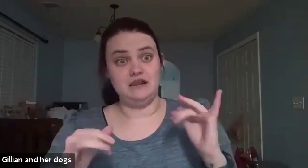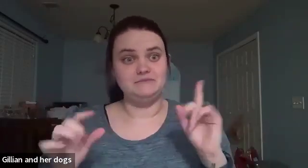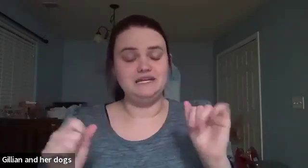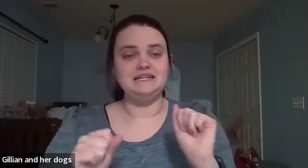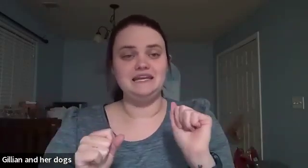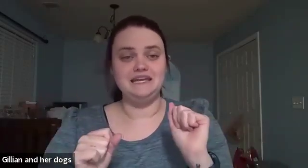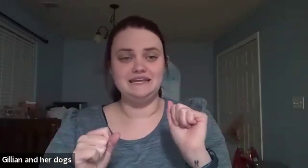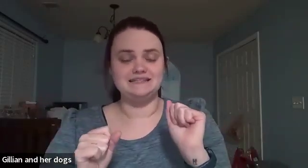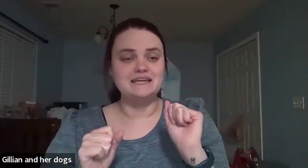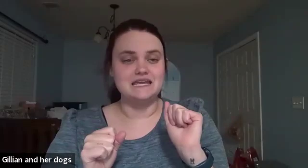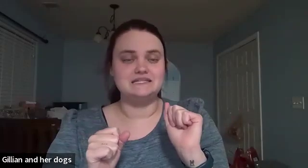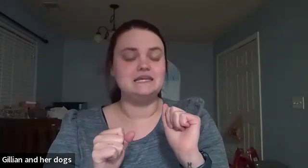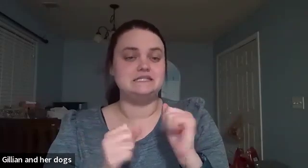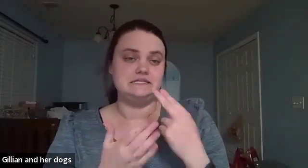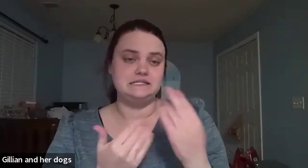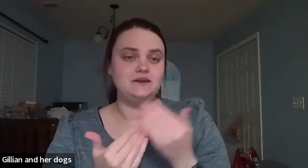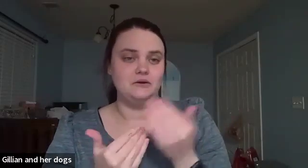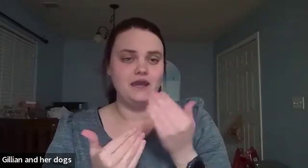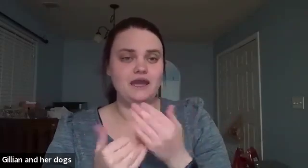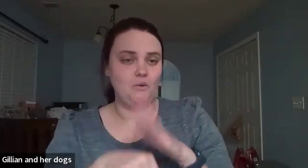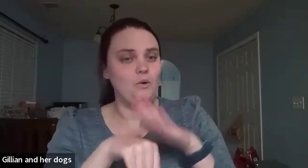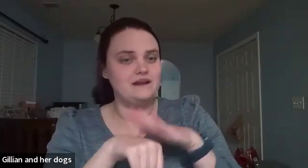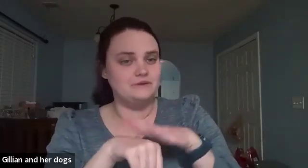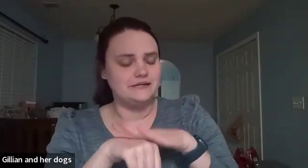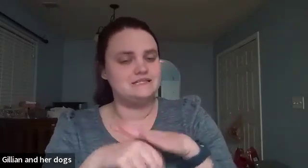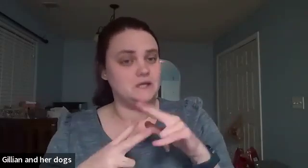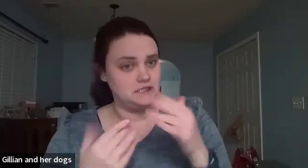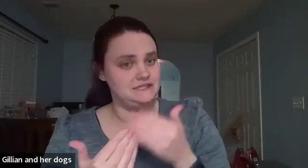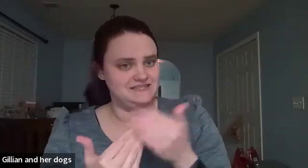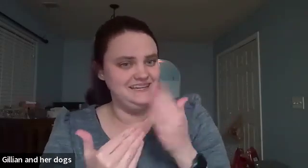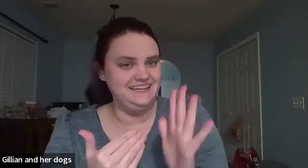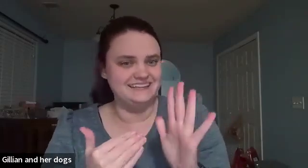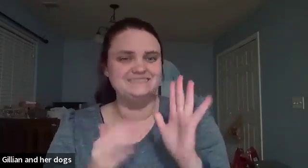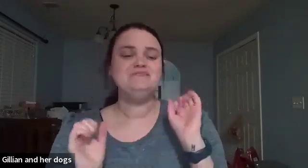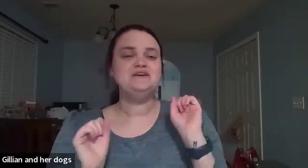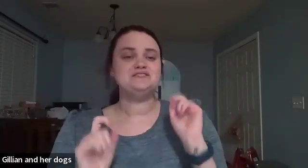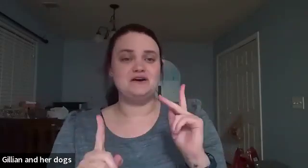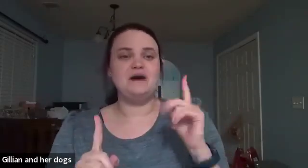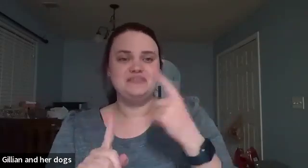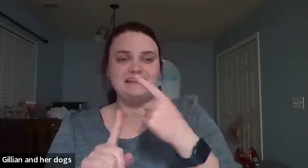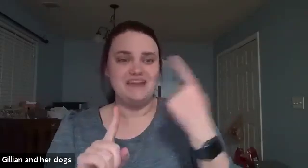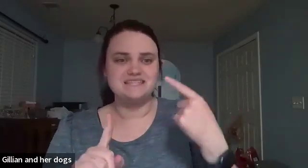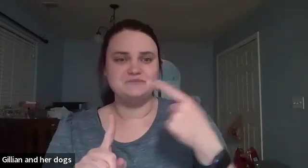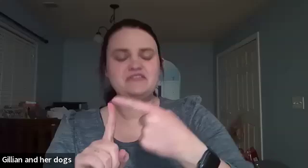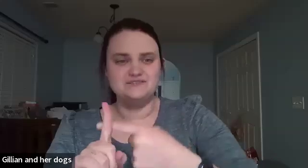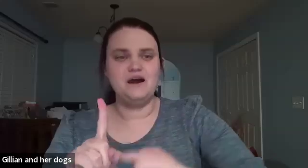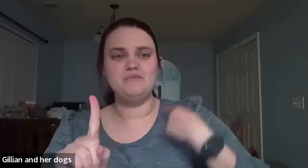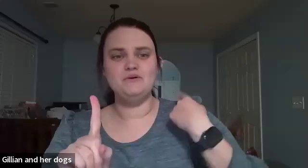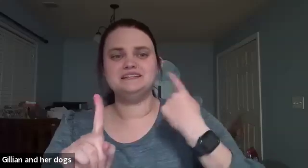or animated, it's easy. Okay. I warn everybody, it's very easy. So I think last month, that's why I'm always